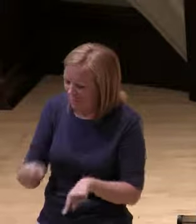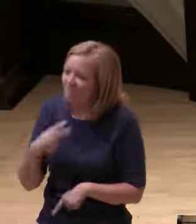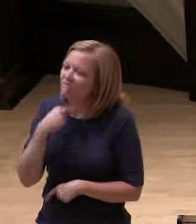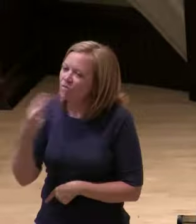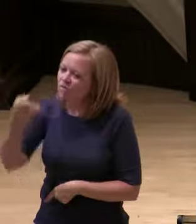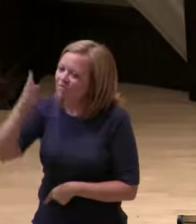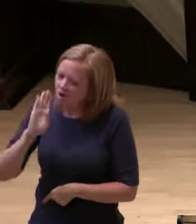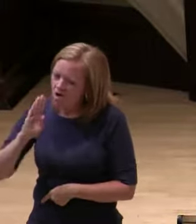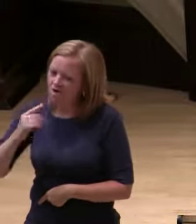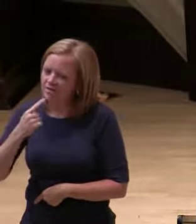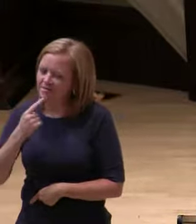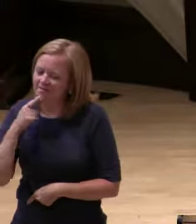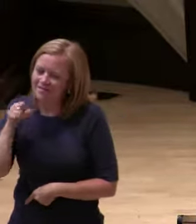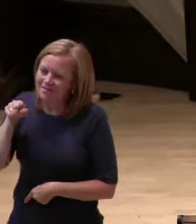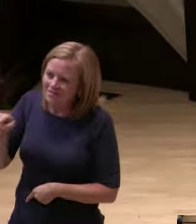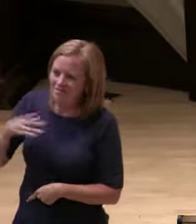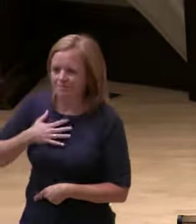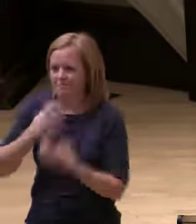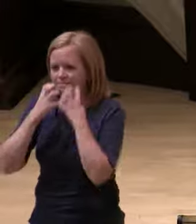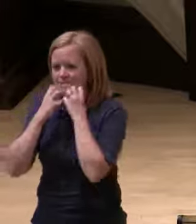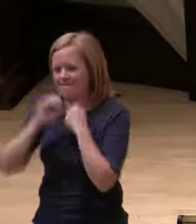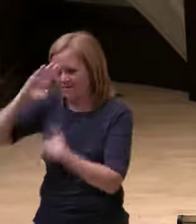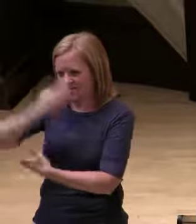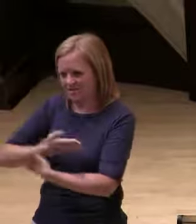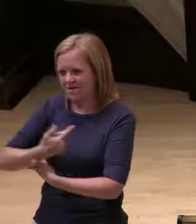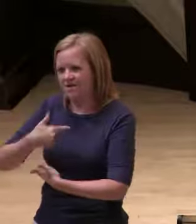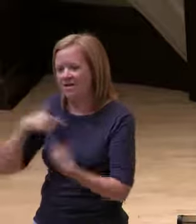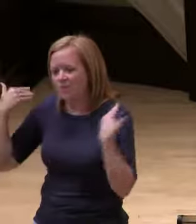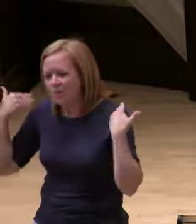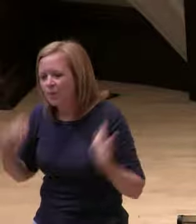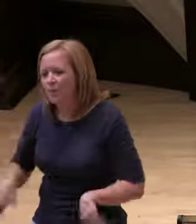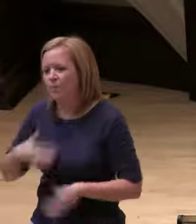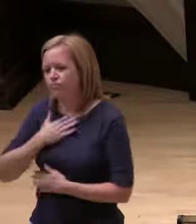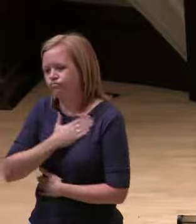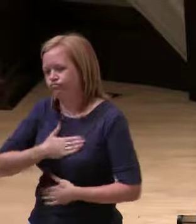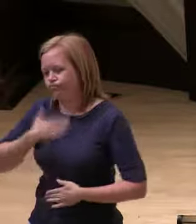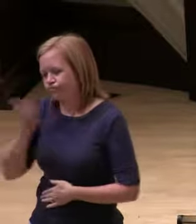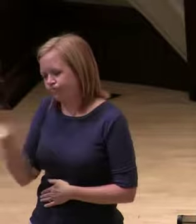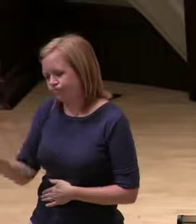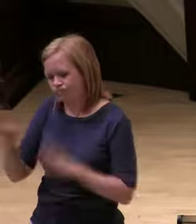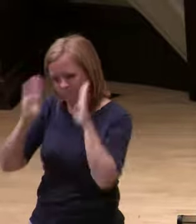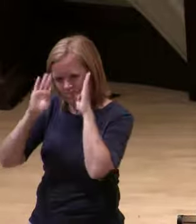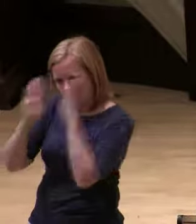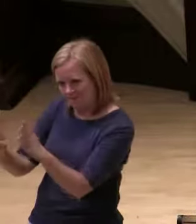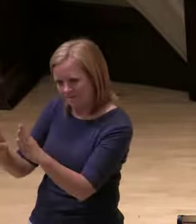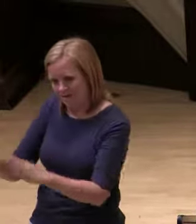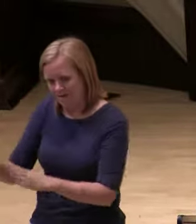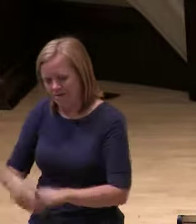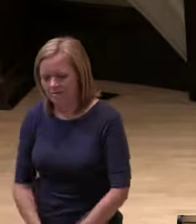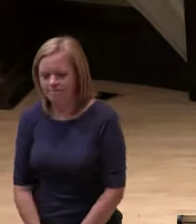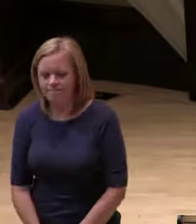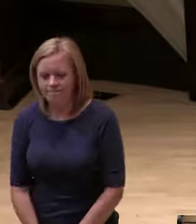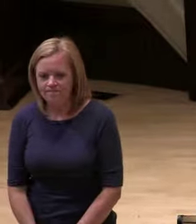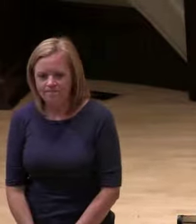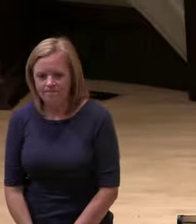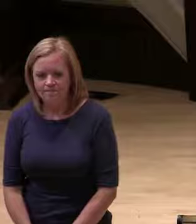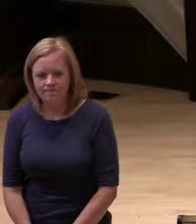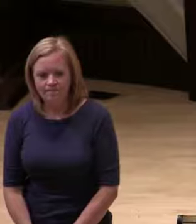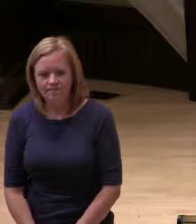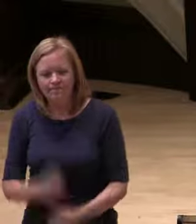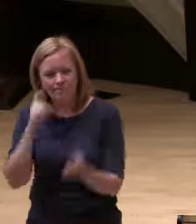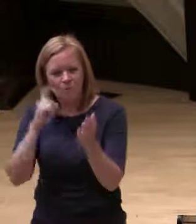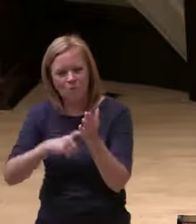God saying, "This is my beloved son with whom I am well pleased. Listen to him."